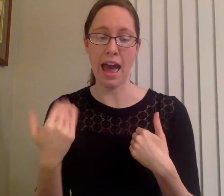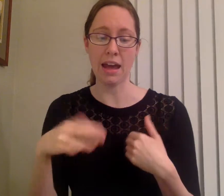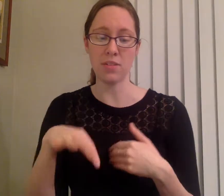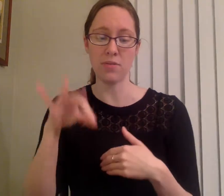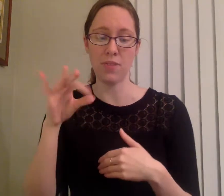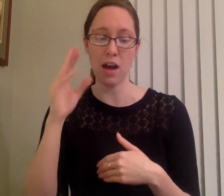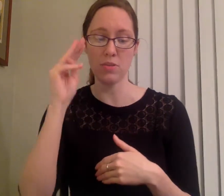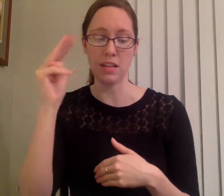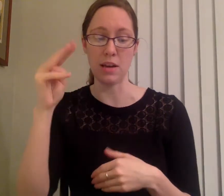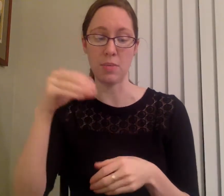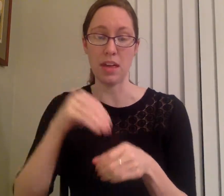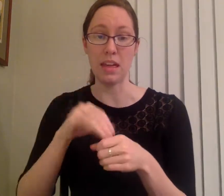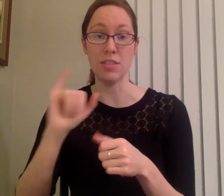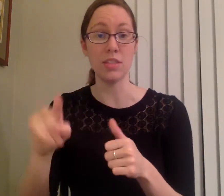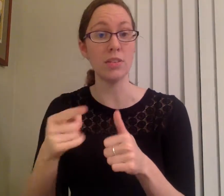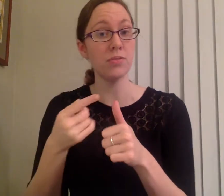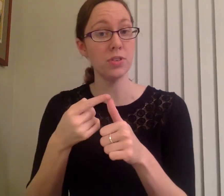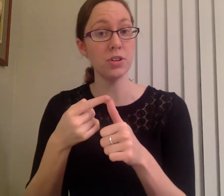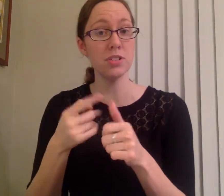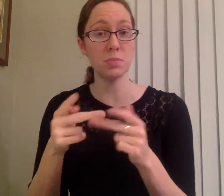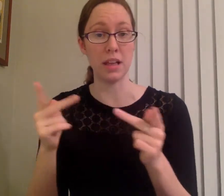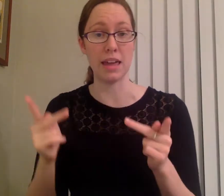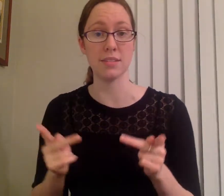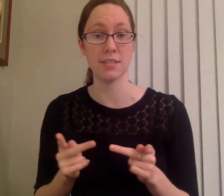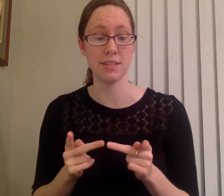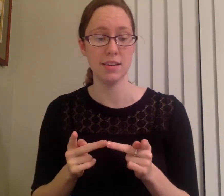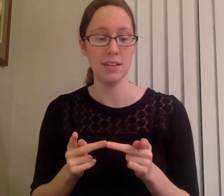had found him in the first place.